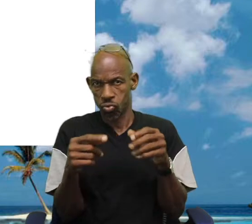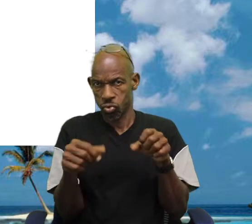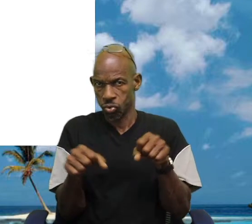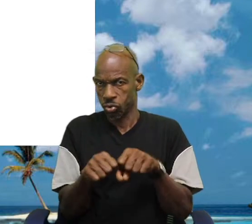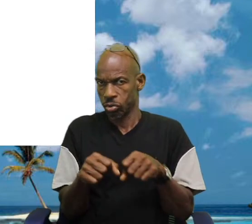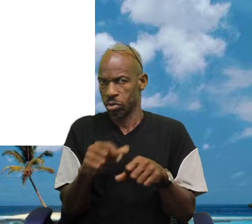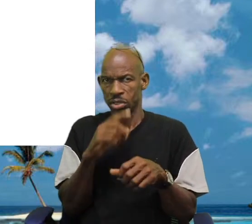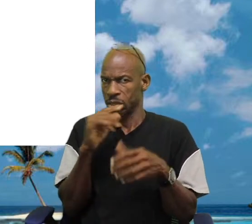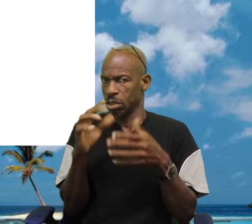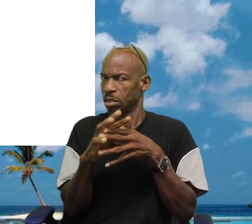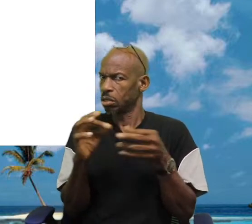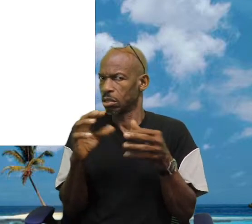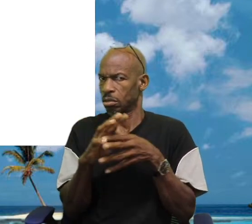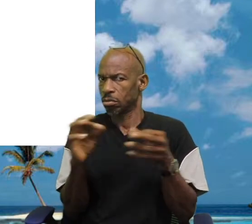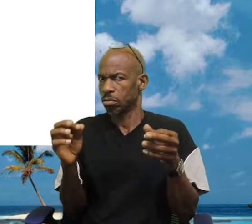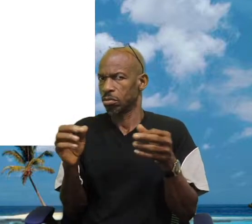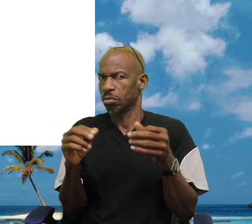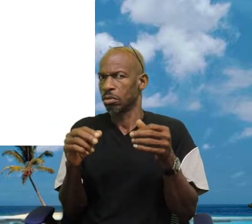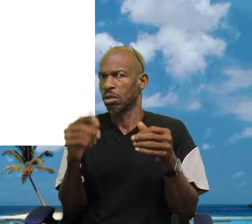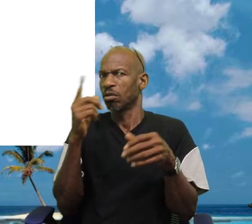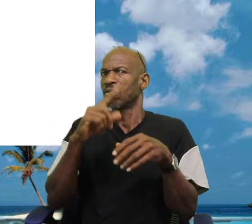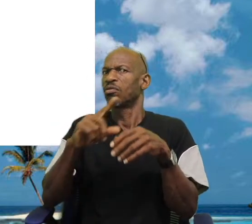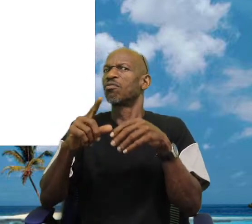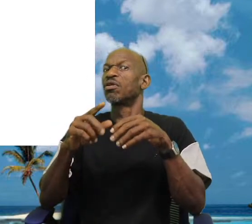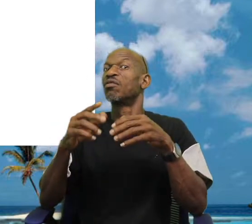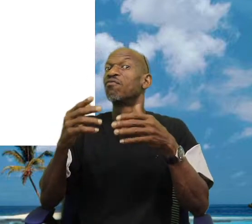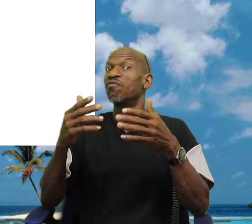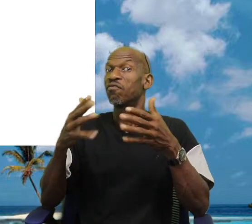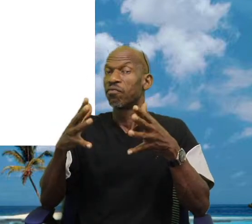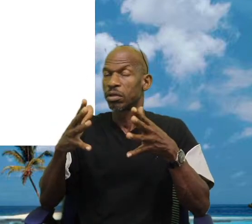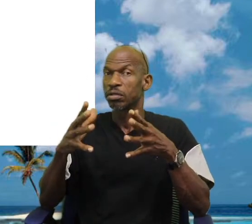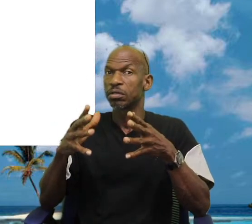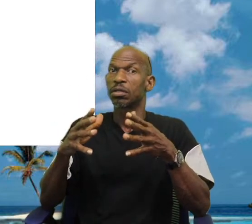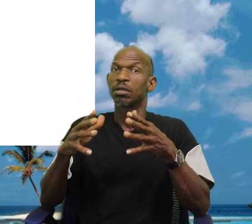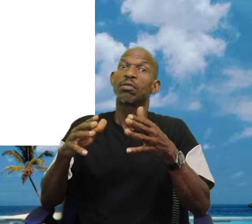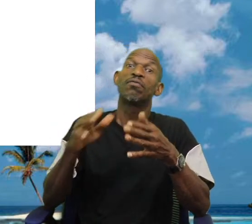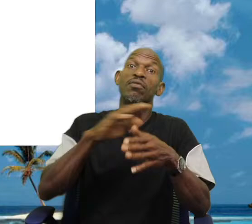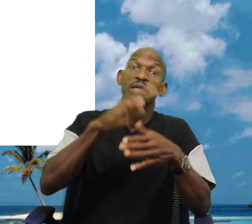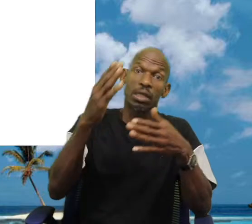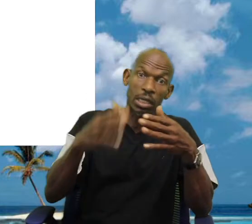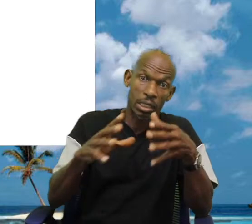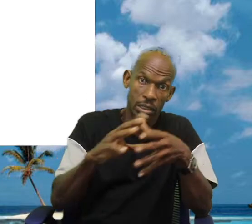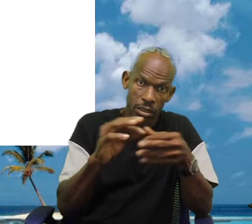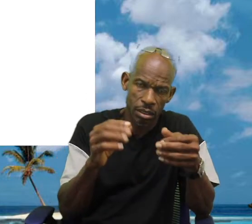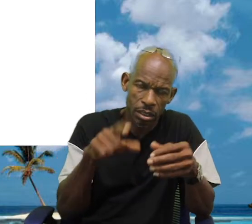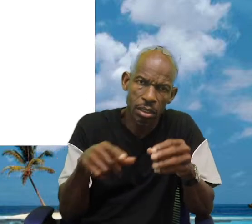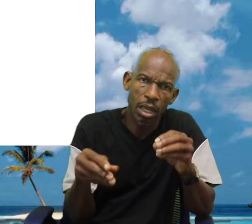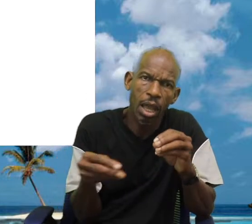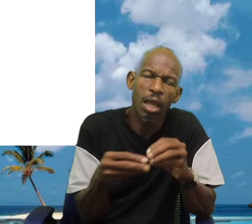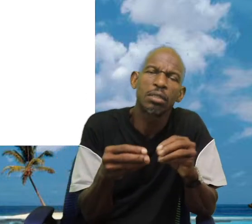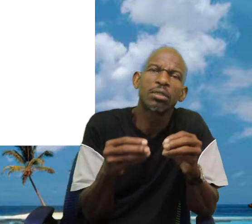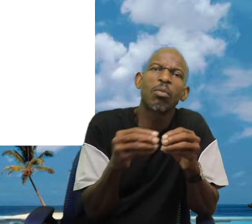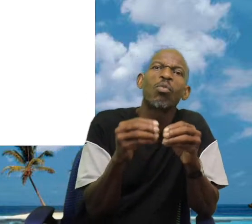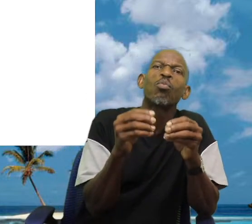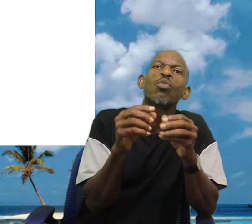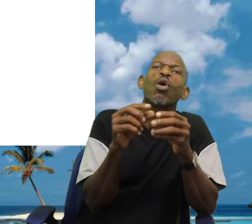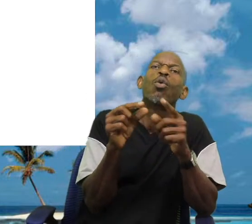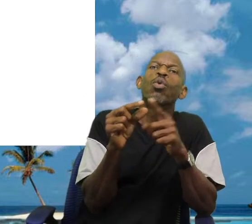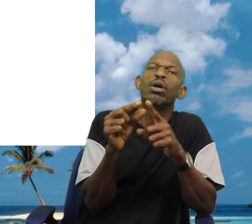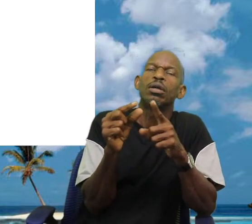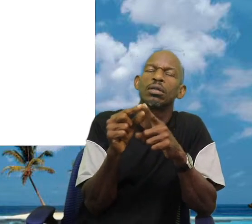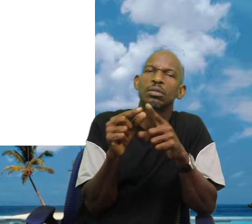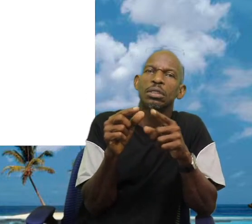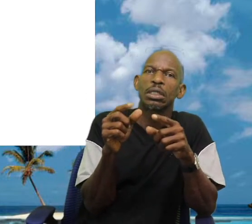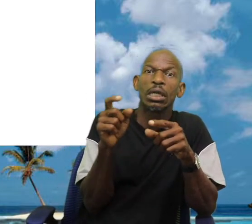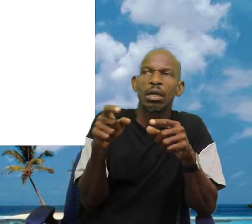not a sentence. In order for me to finish that sentence, I have to add some more words. I have to put my verb.